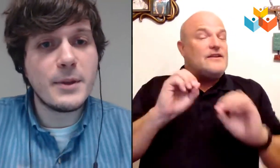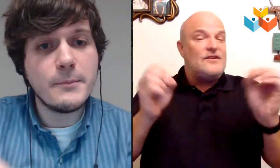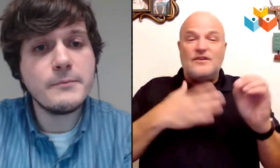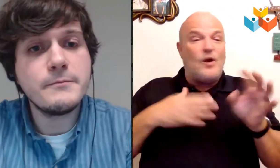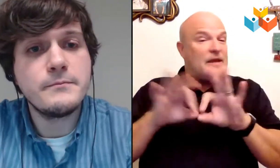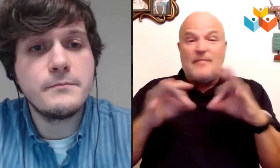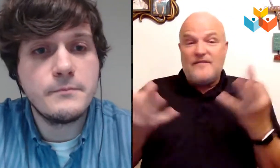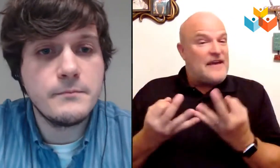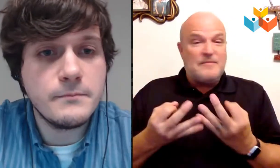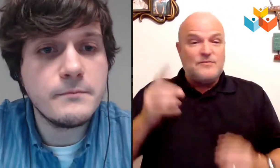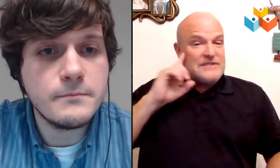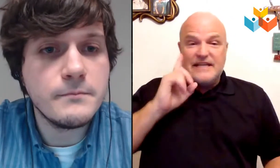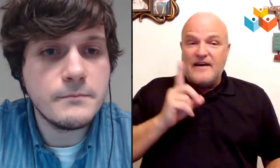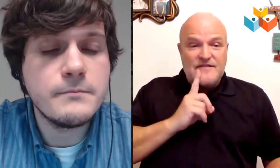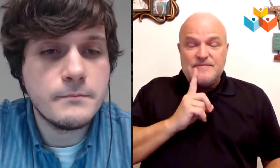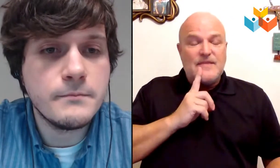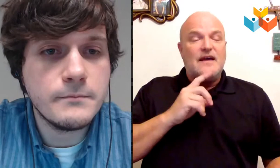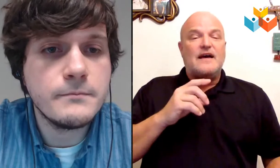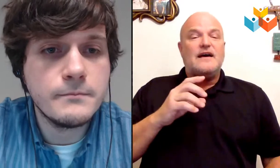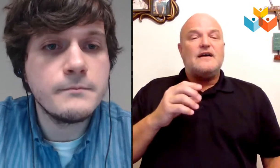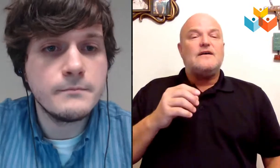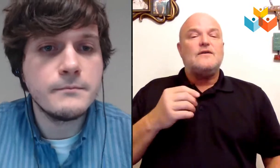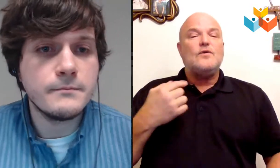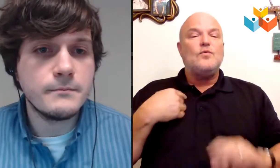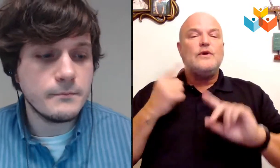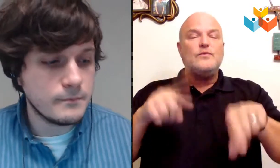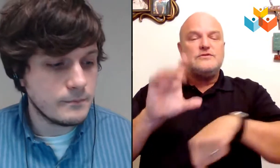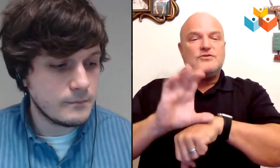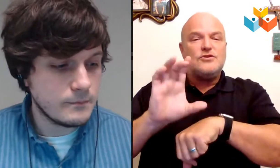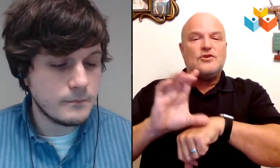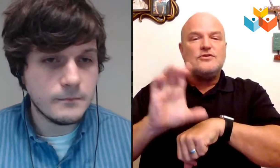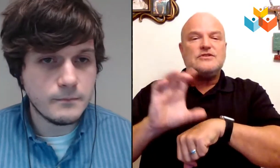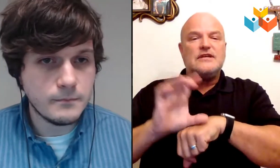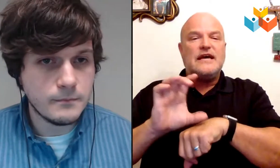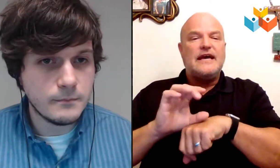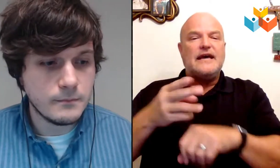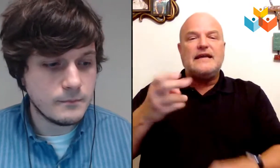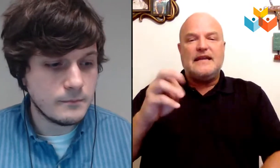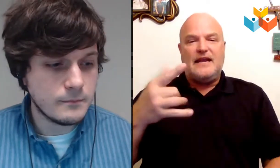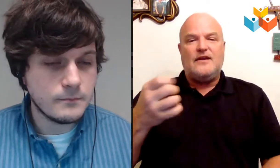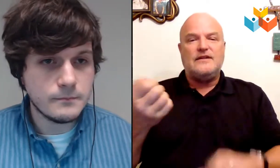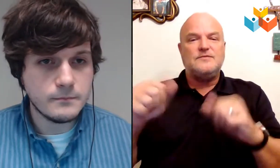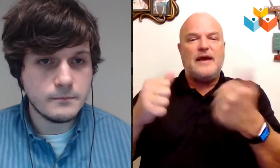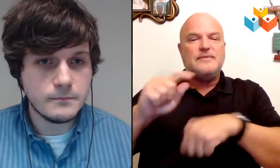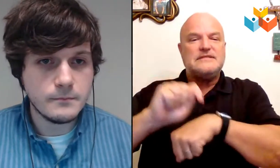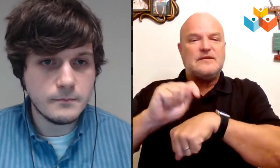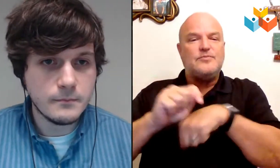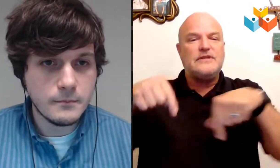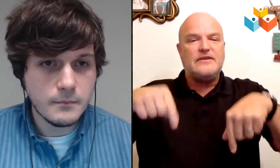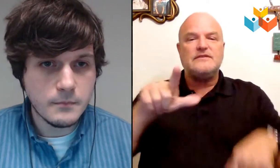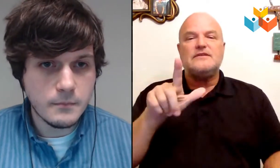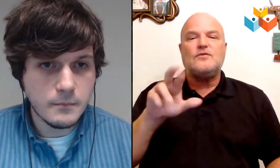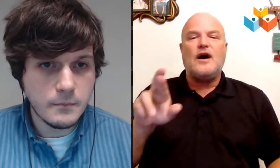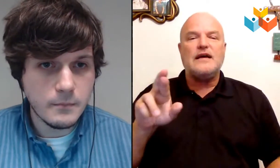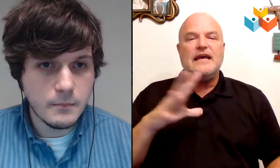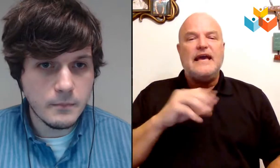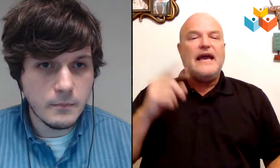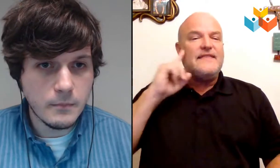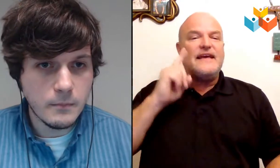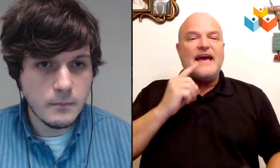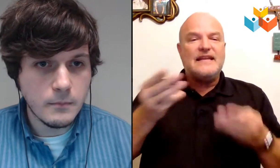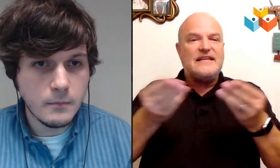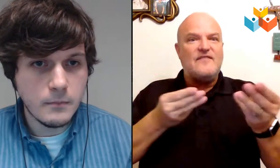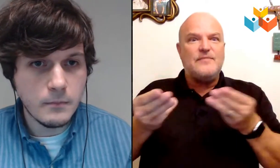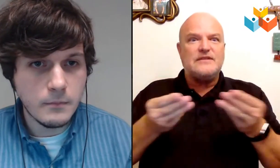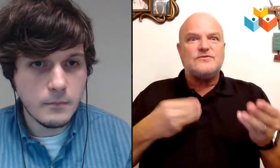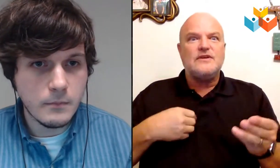Actually, nobody in my family was deaf. We went to church at Heritage Baptist Temple here in Little Rock,